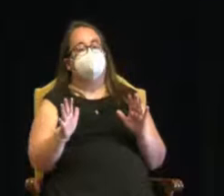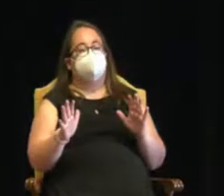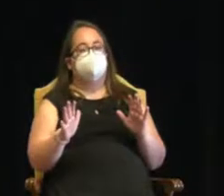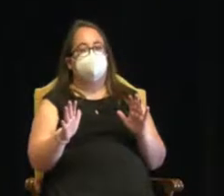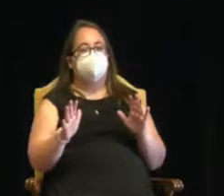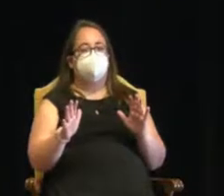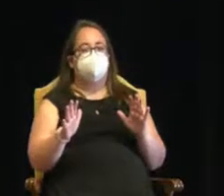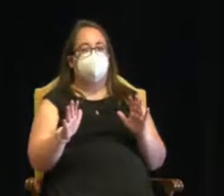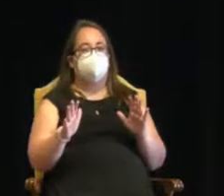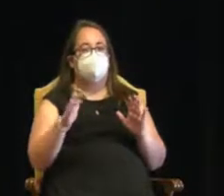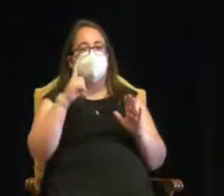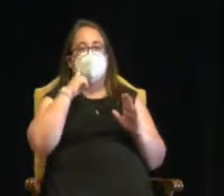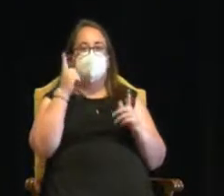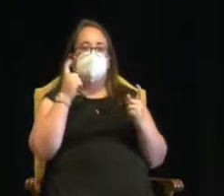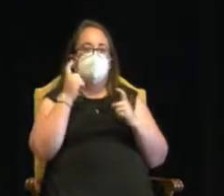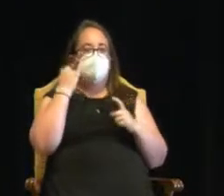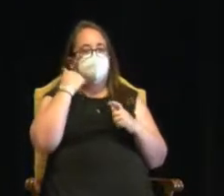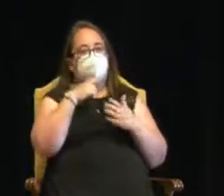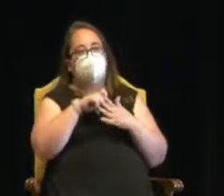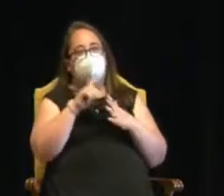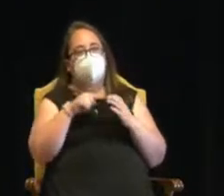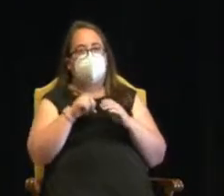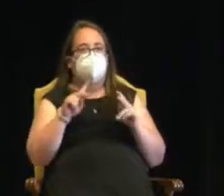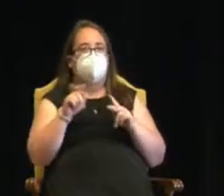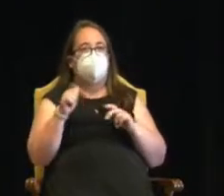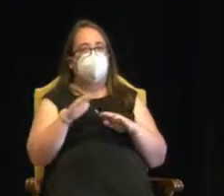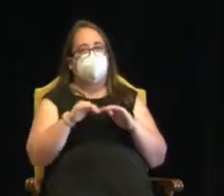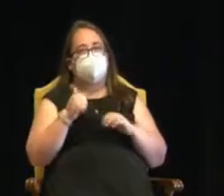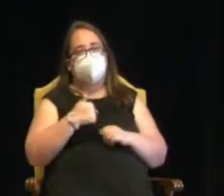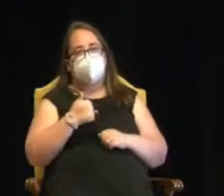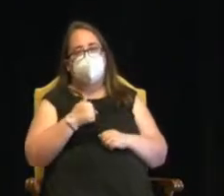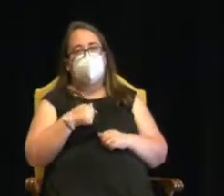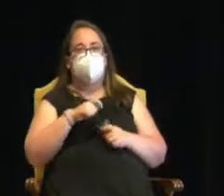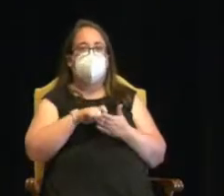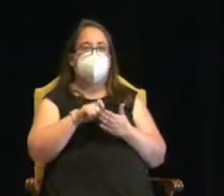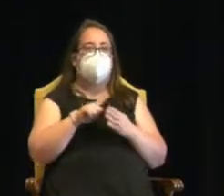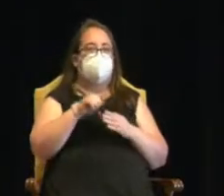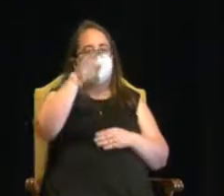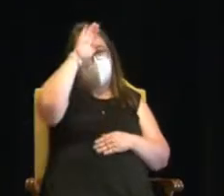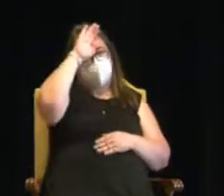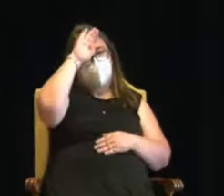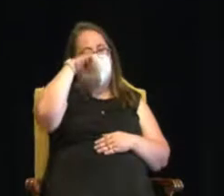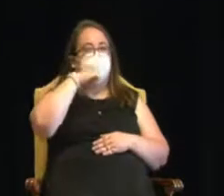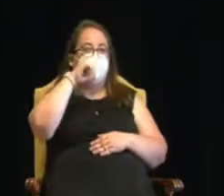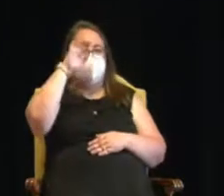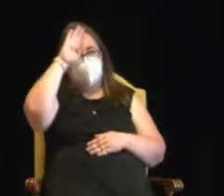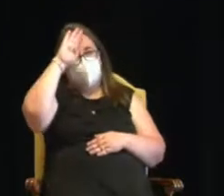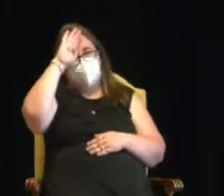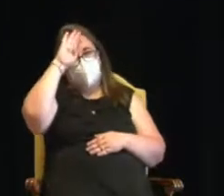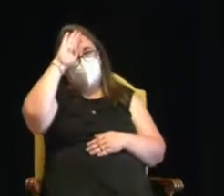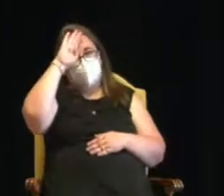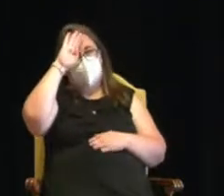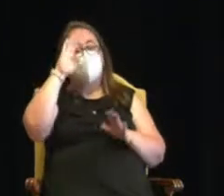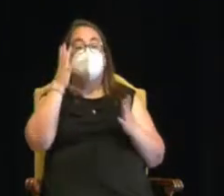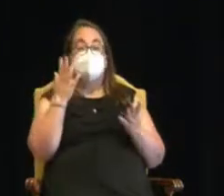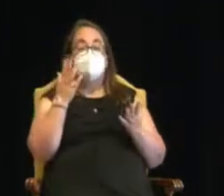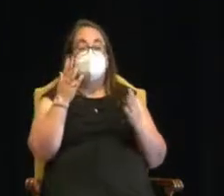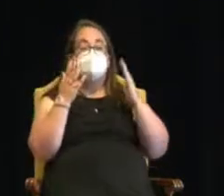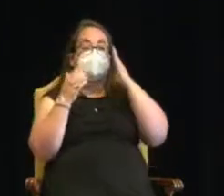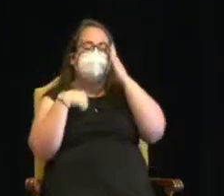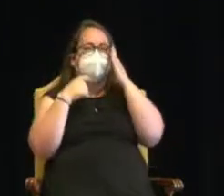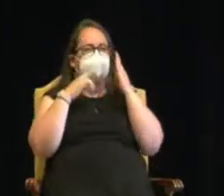why are you asking me if I can write about people other than myself? I write about firefighters and I'm not a firefighter. And I find that really